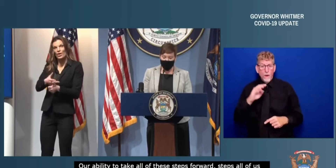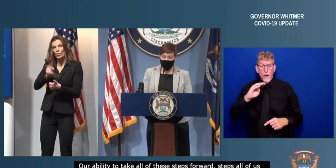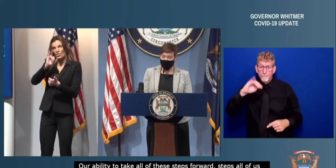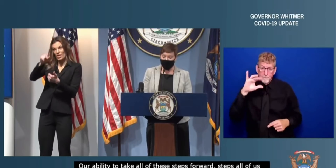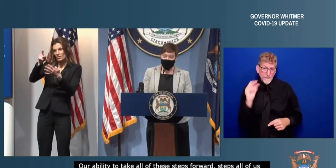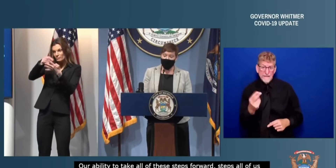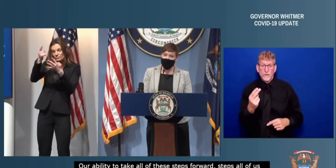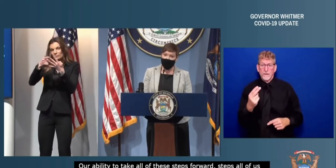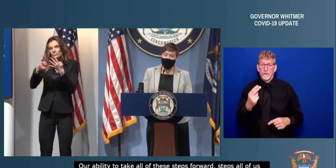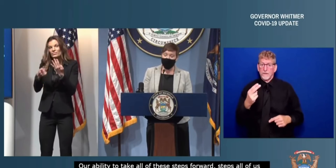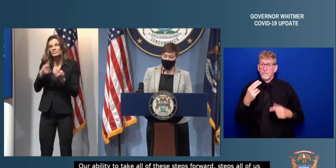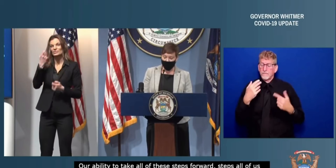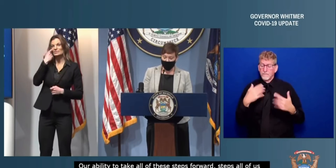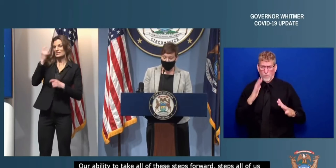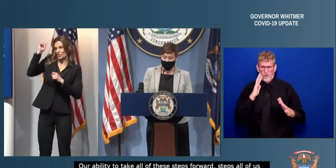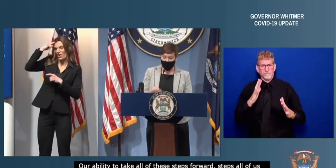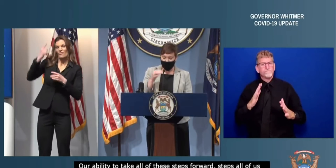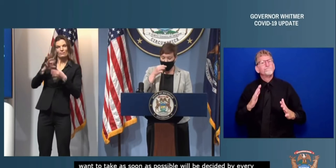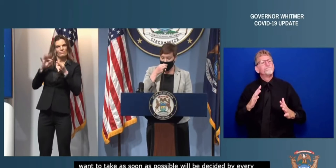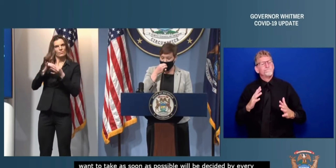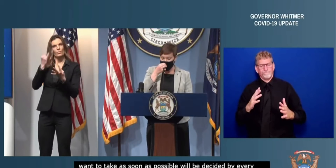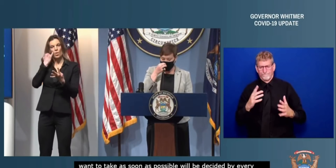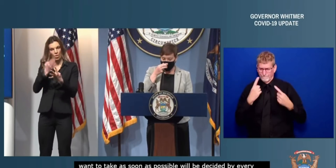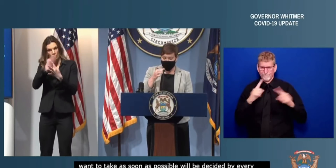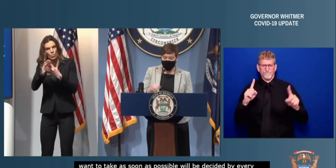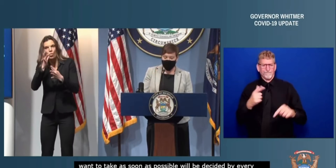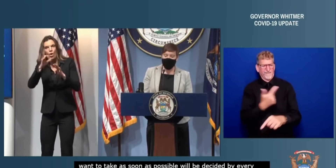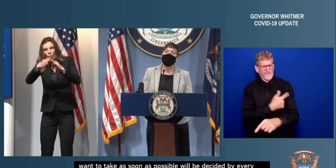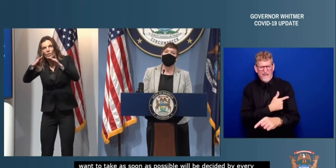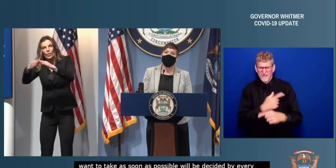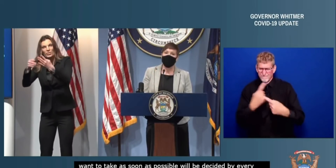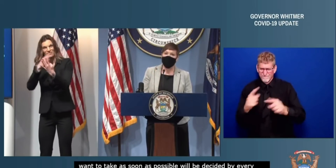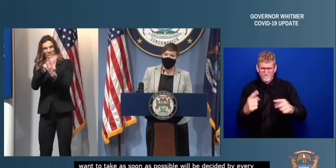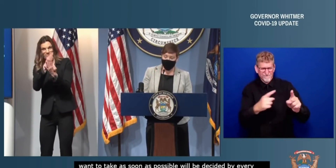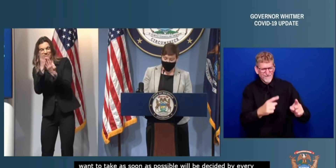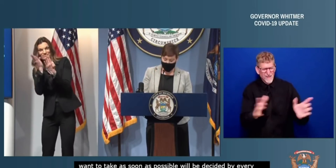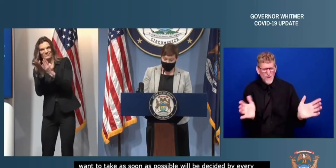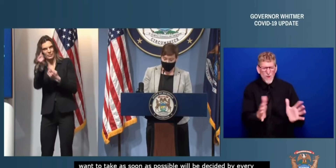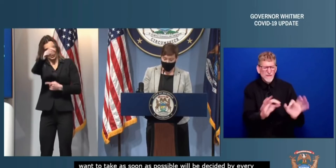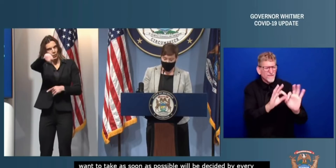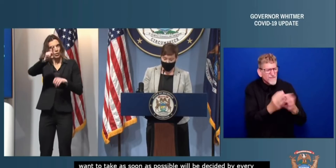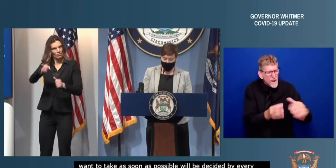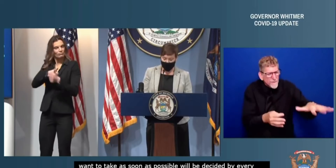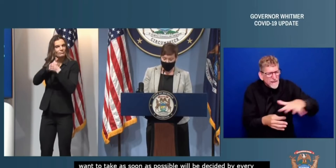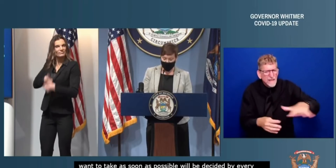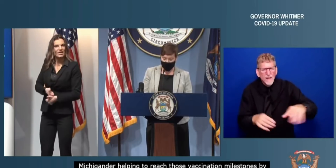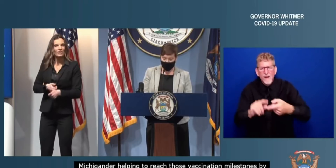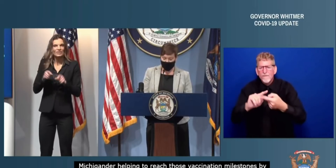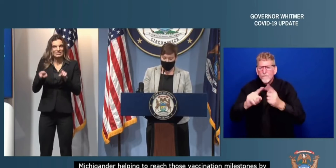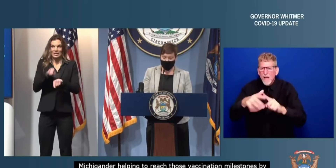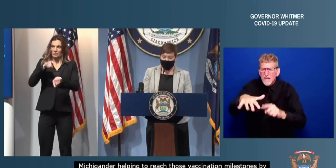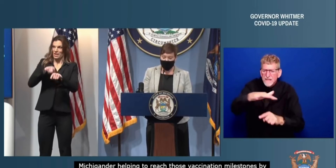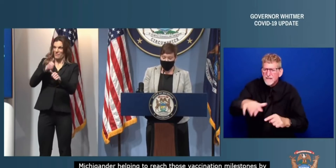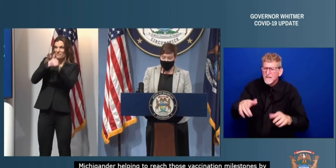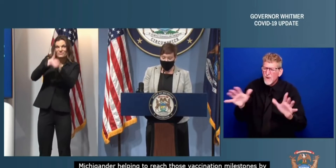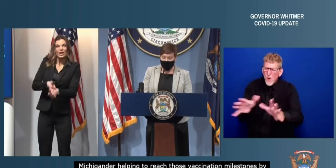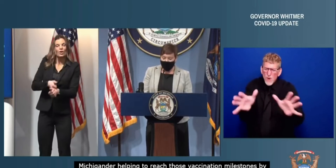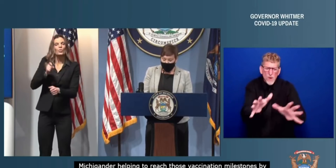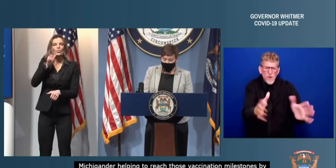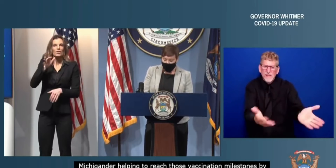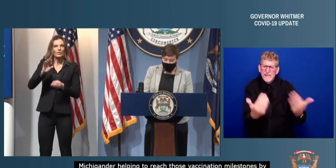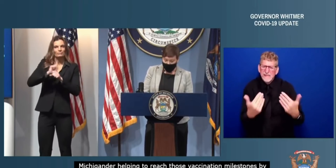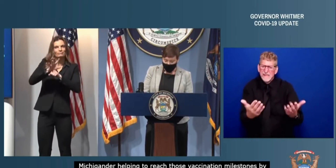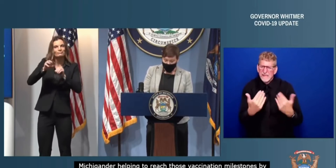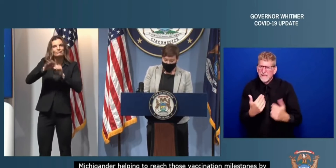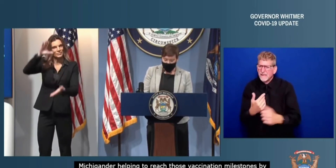by encouraging family and friends to get vaccinated and by keeping our COVID-19 numbers down in the process.